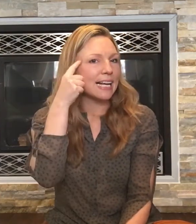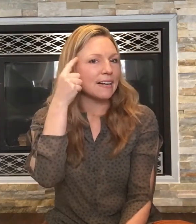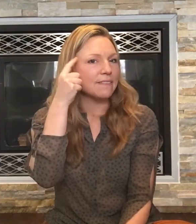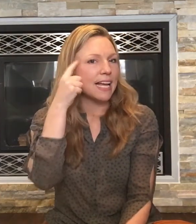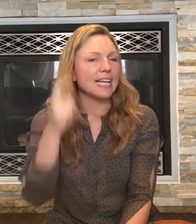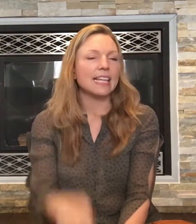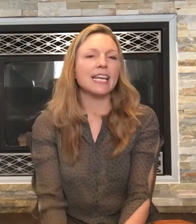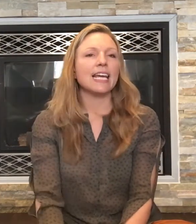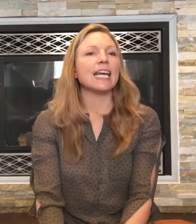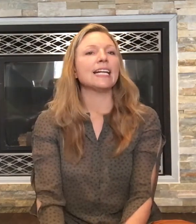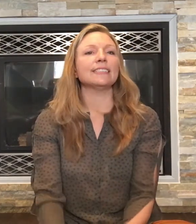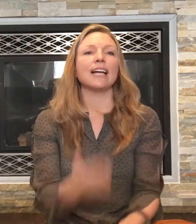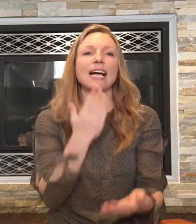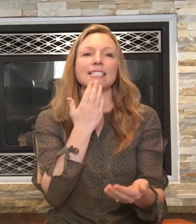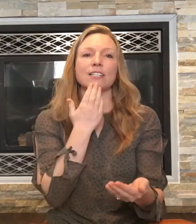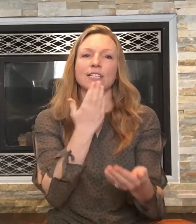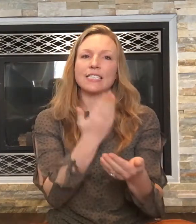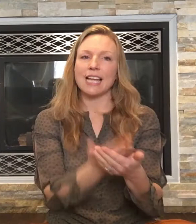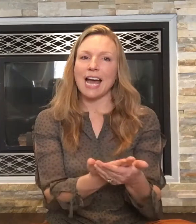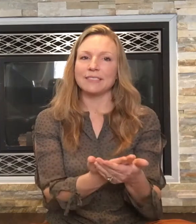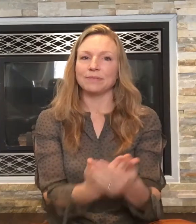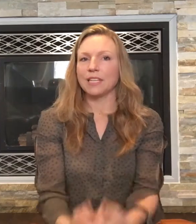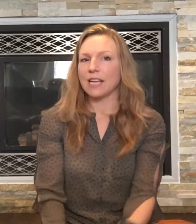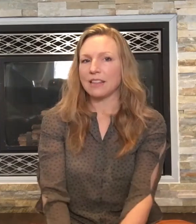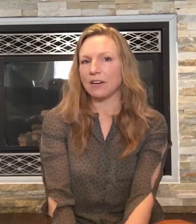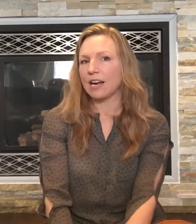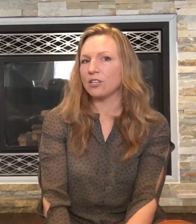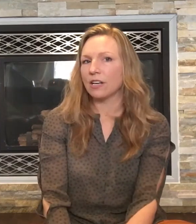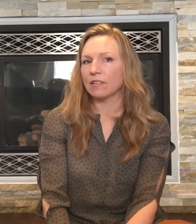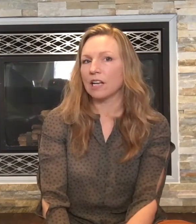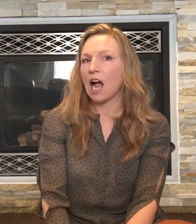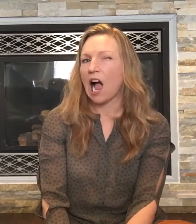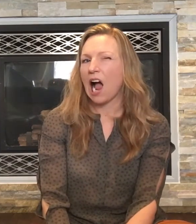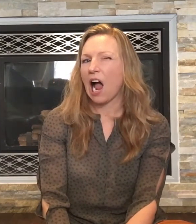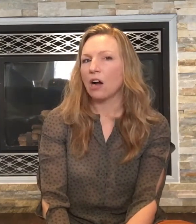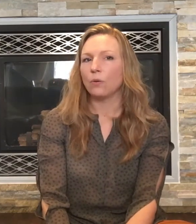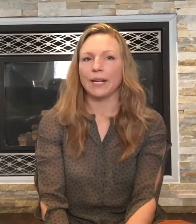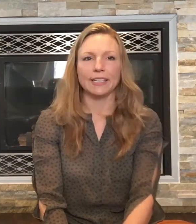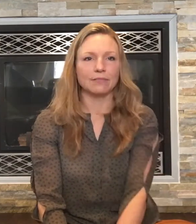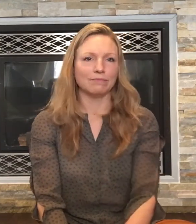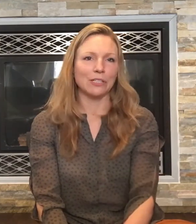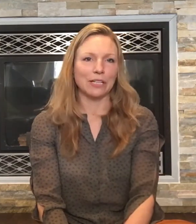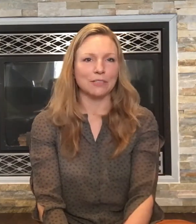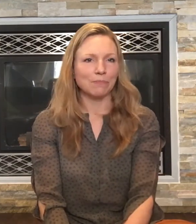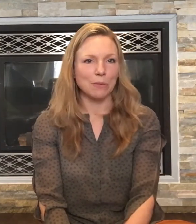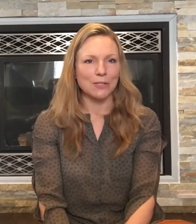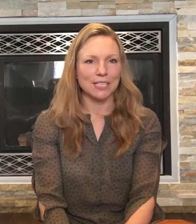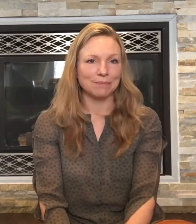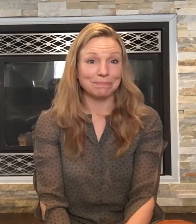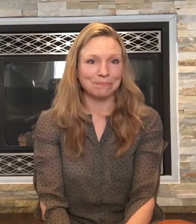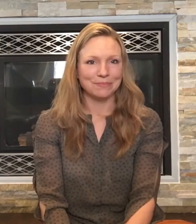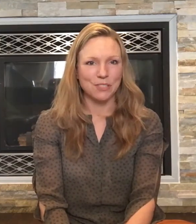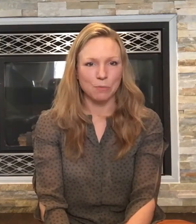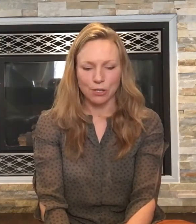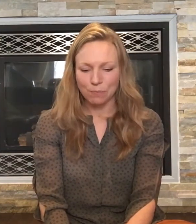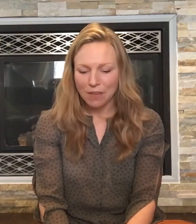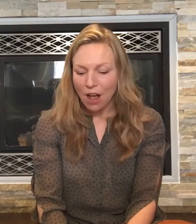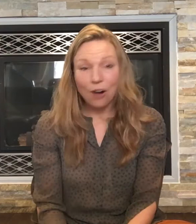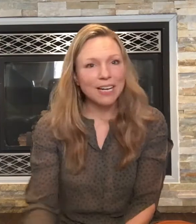of anything as good as that. And then at the very end, you can give it a little wink. You'll hear the music. Super cute. Okay,